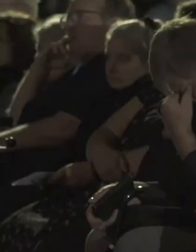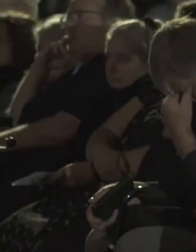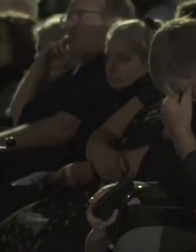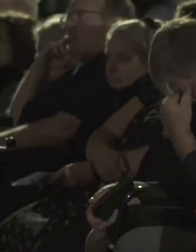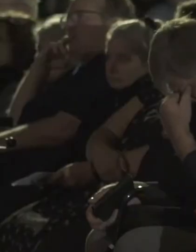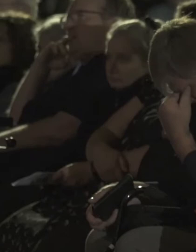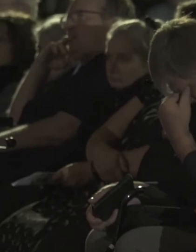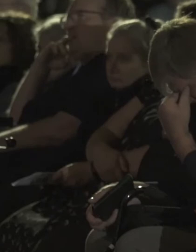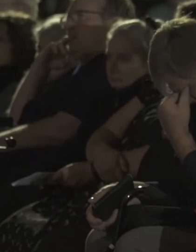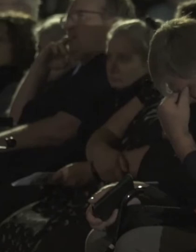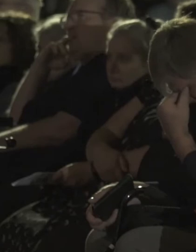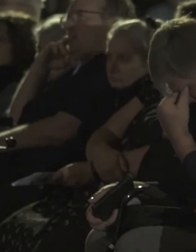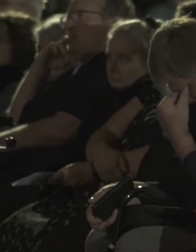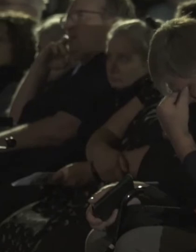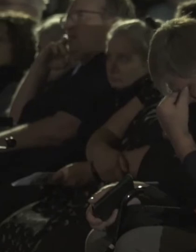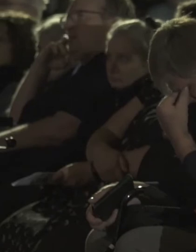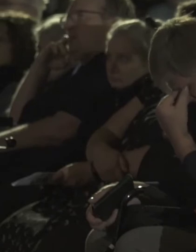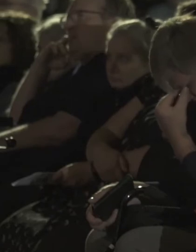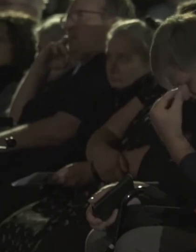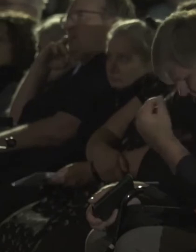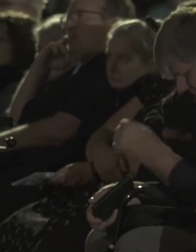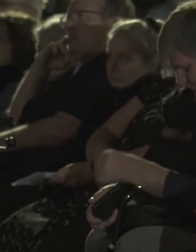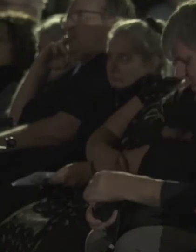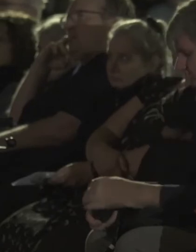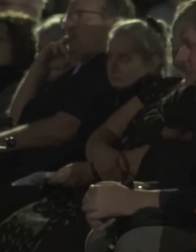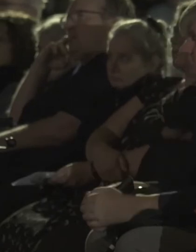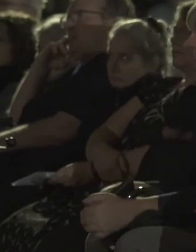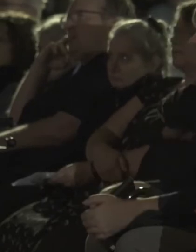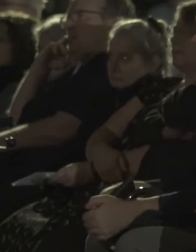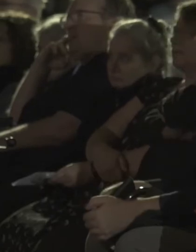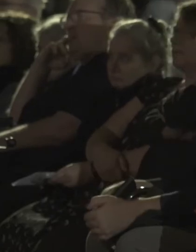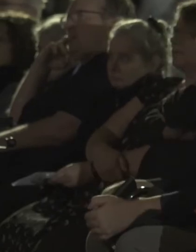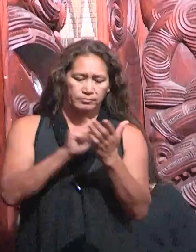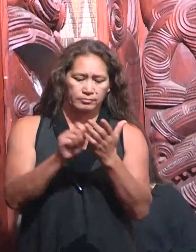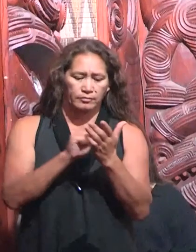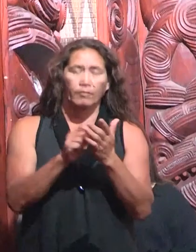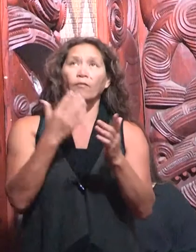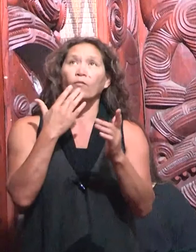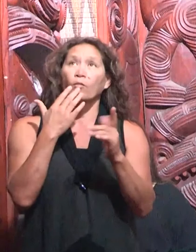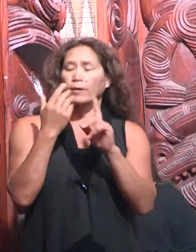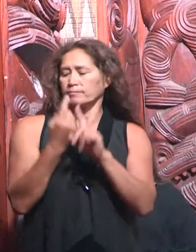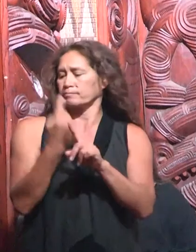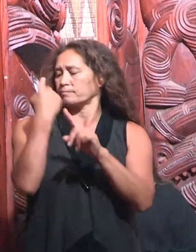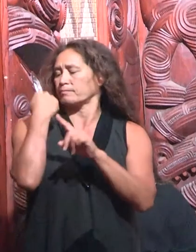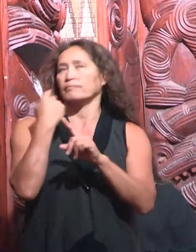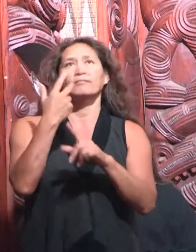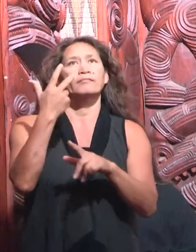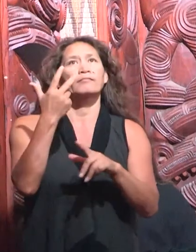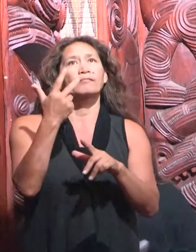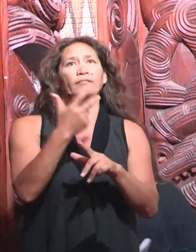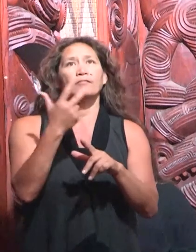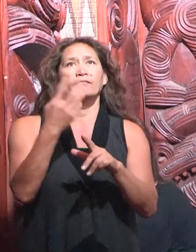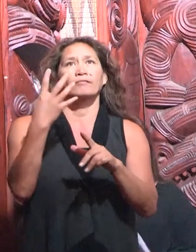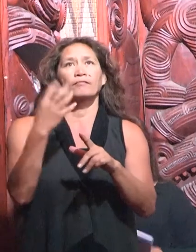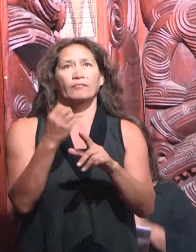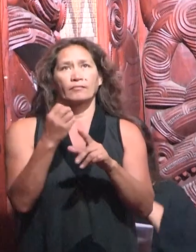I hainatia e ngā Māori me ngā Pākehā I te tau kotahimano e warurau e